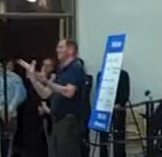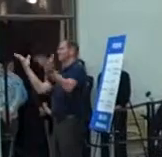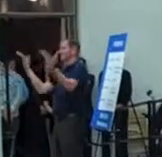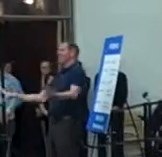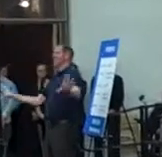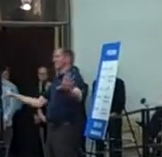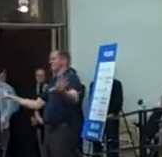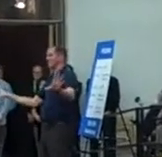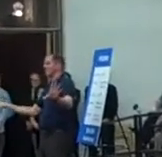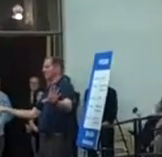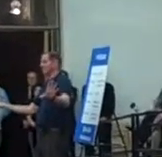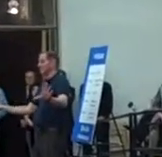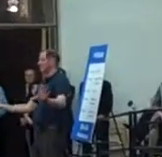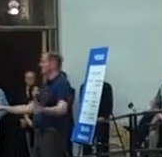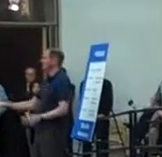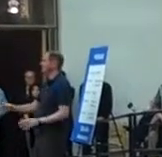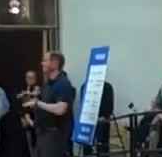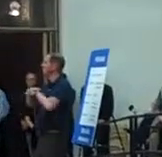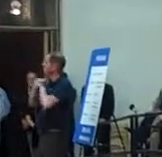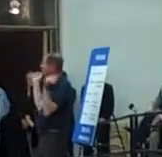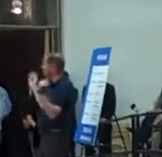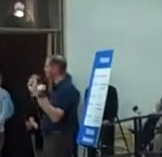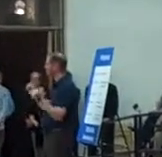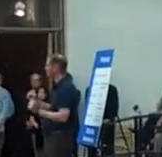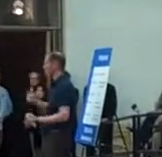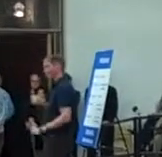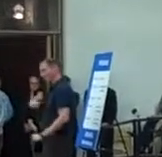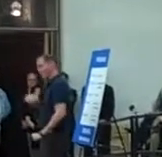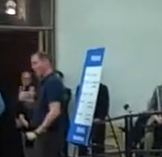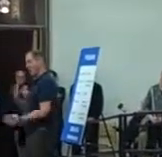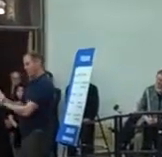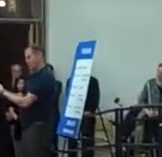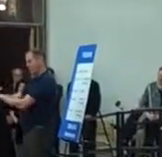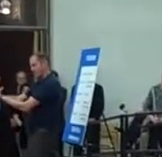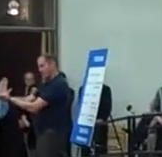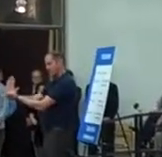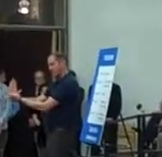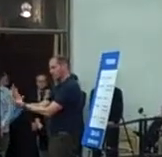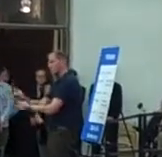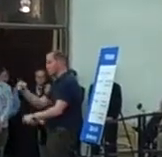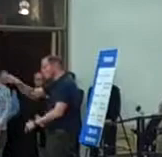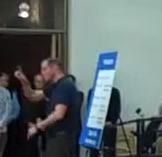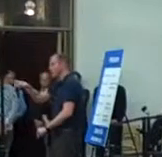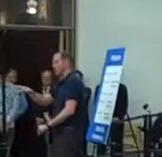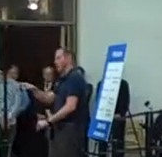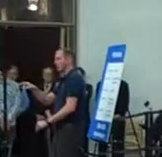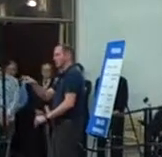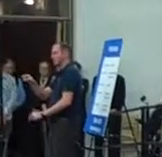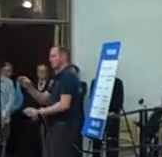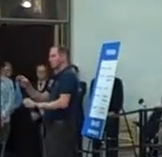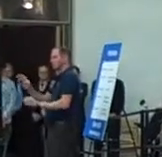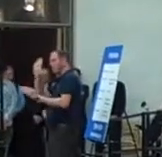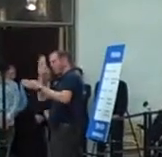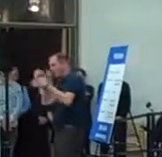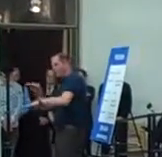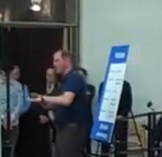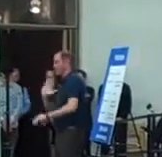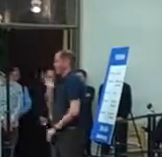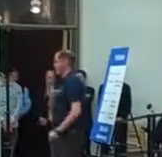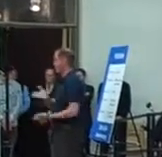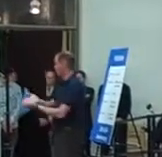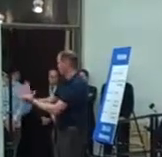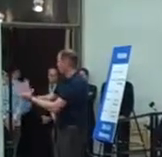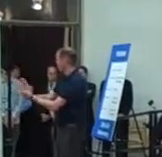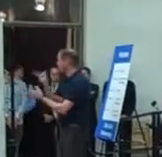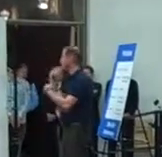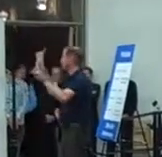and we're going to demonstrate our right to demand that our rights are extended." And people paid attention.